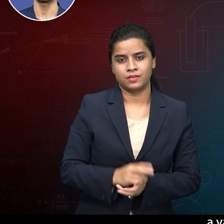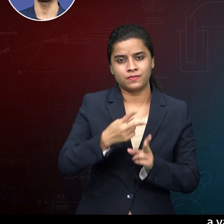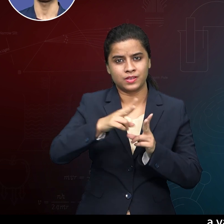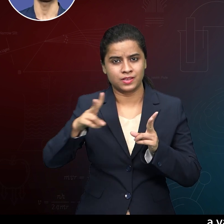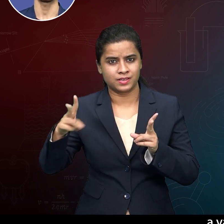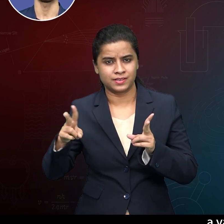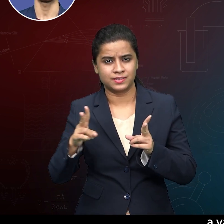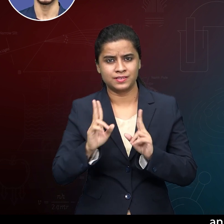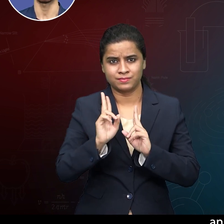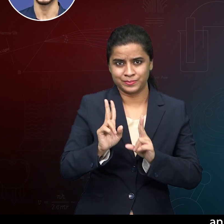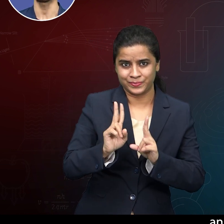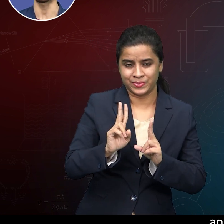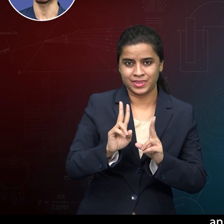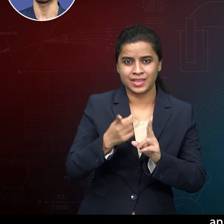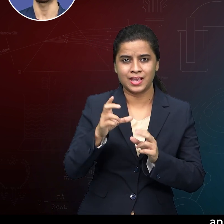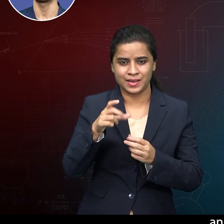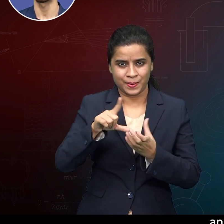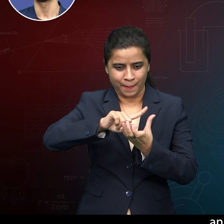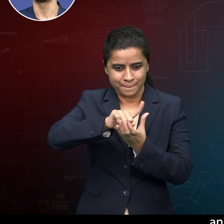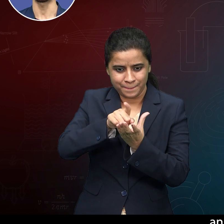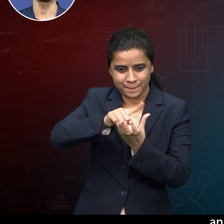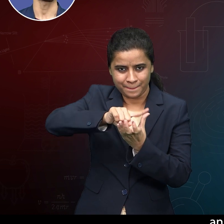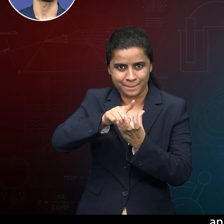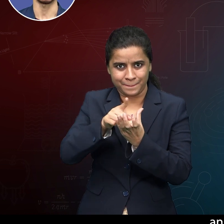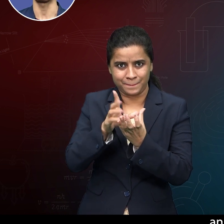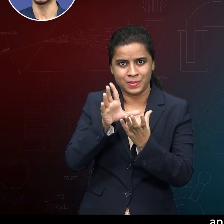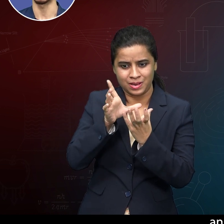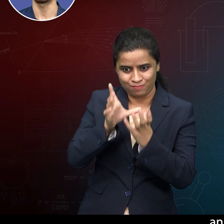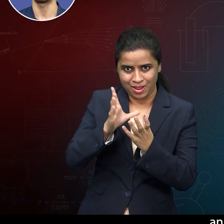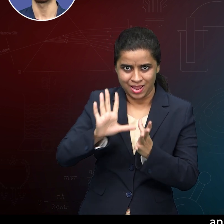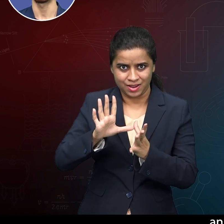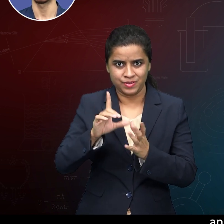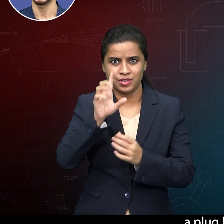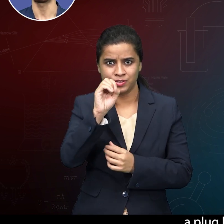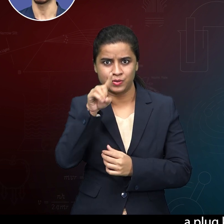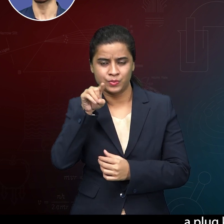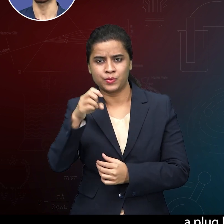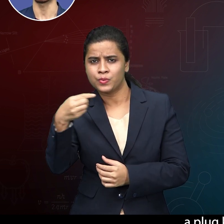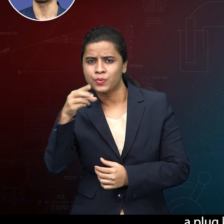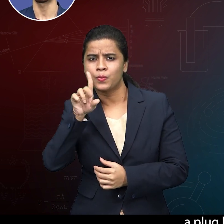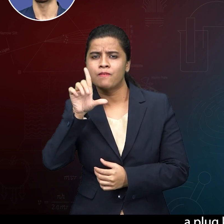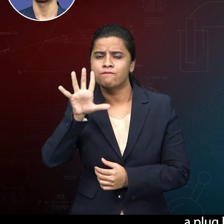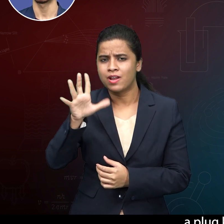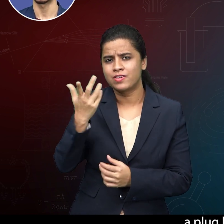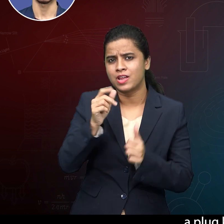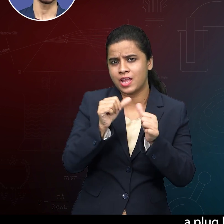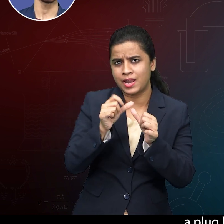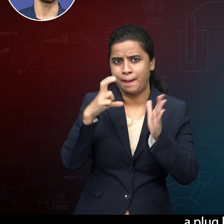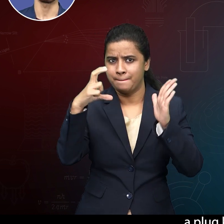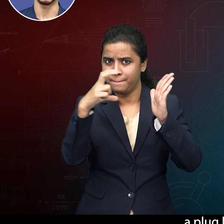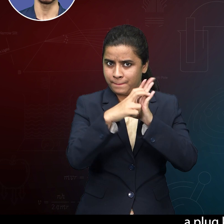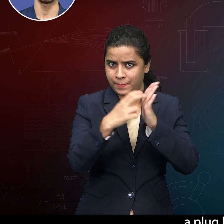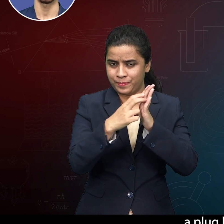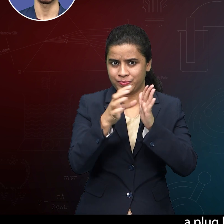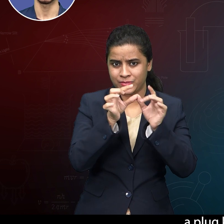a variable resistance, an ammeter 0 to 5 ampere, a plug key,